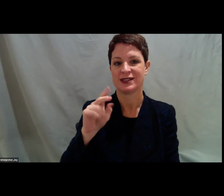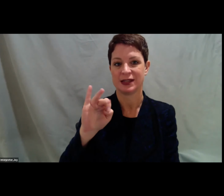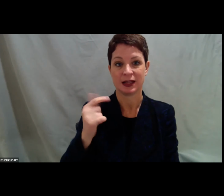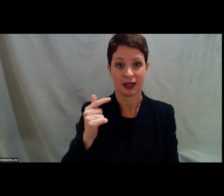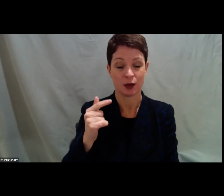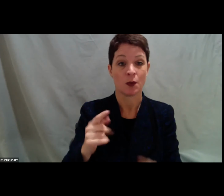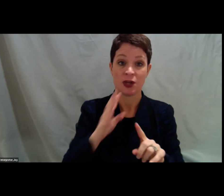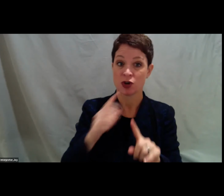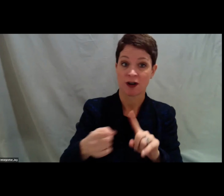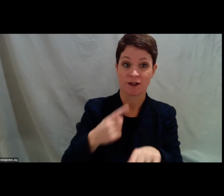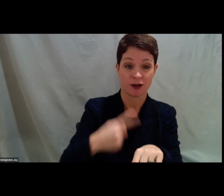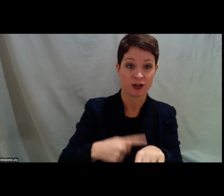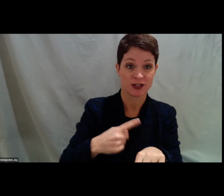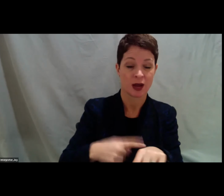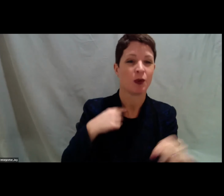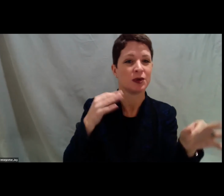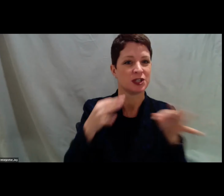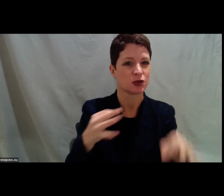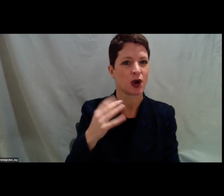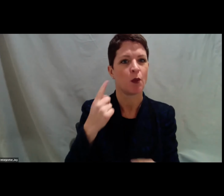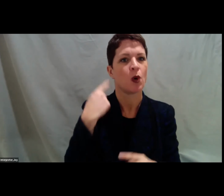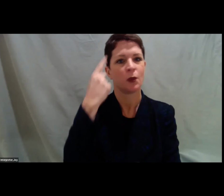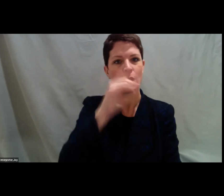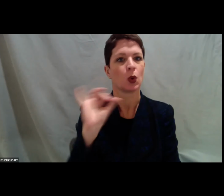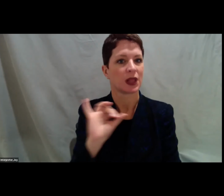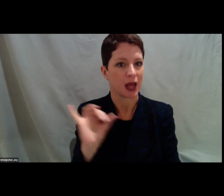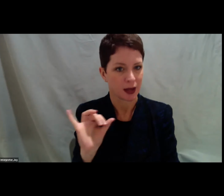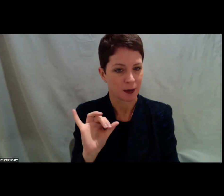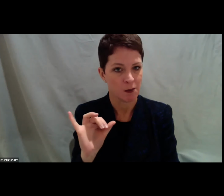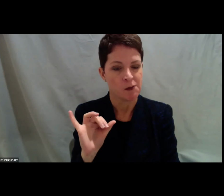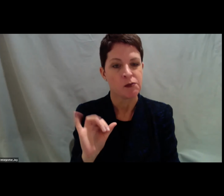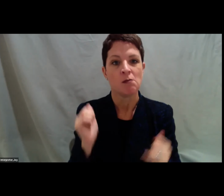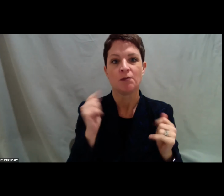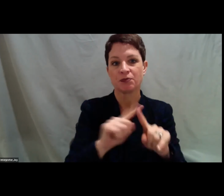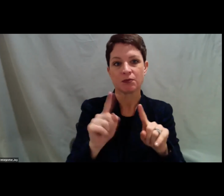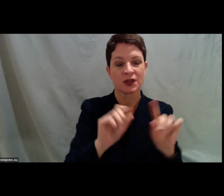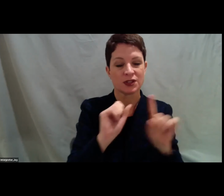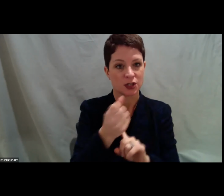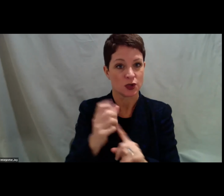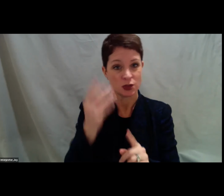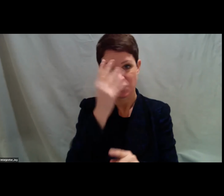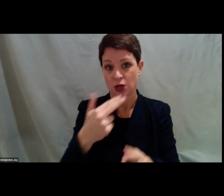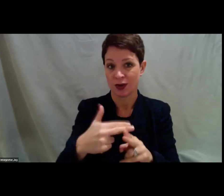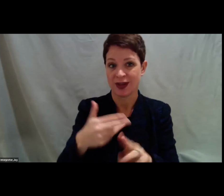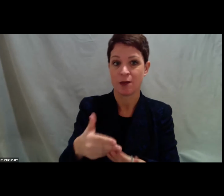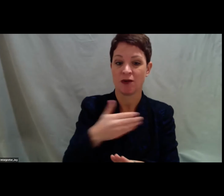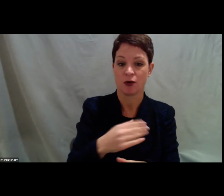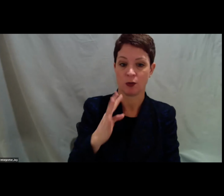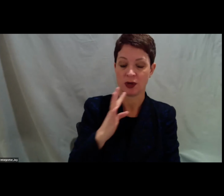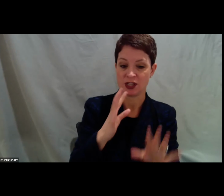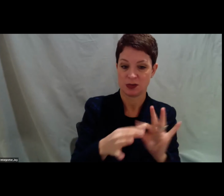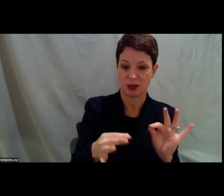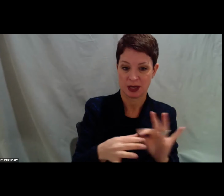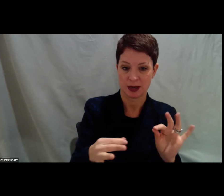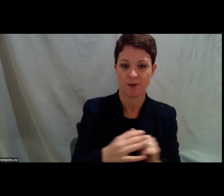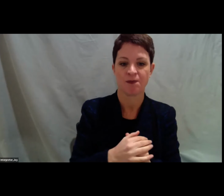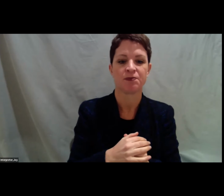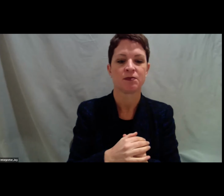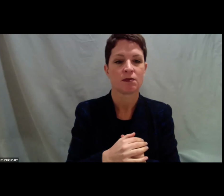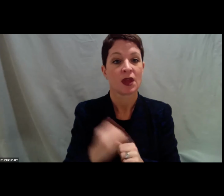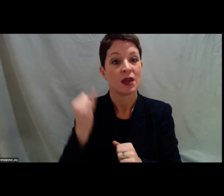for the first time, we will describe our visual appearance. In all instances, we will state our name before we speak. If